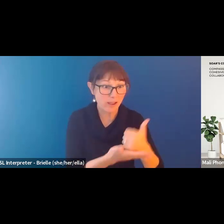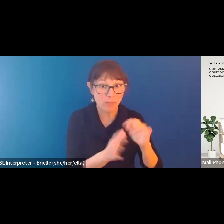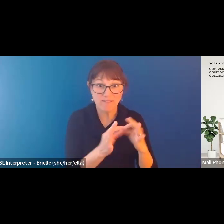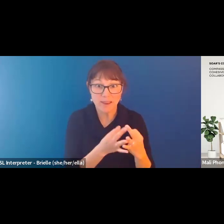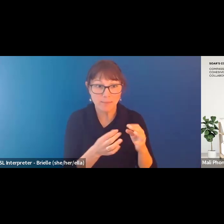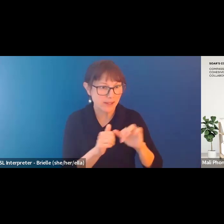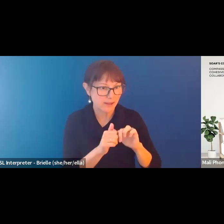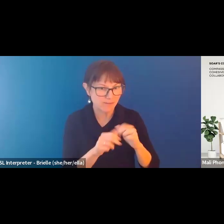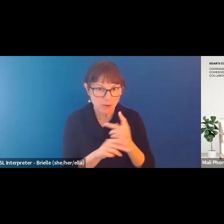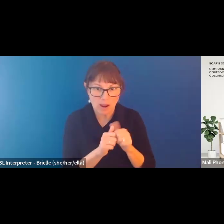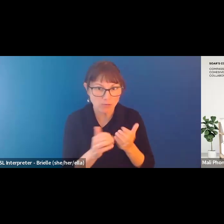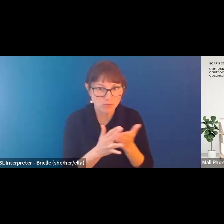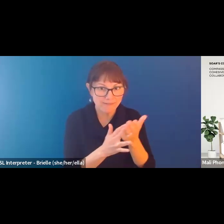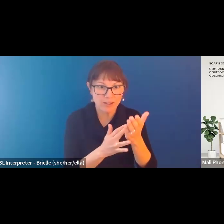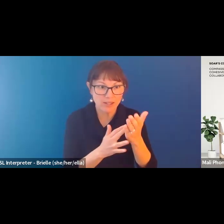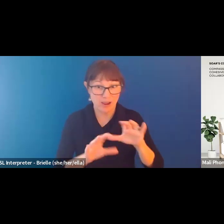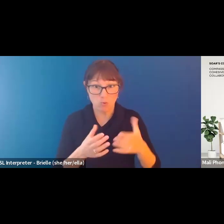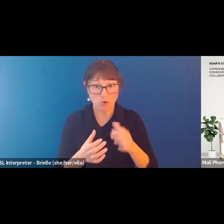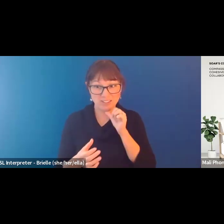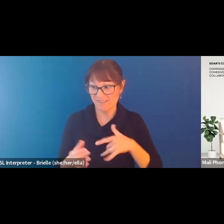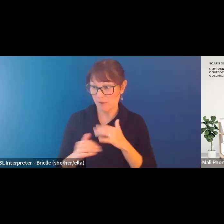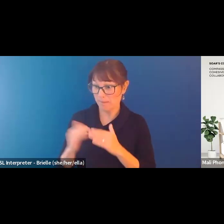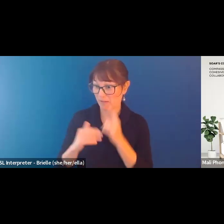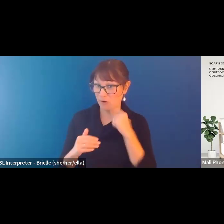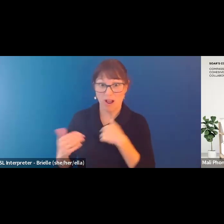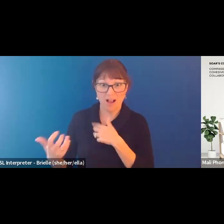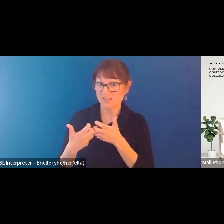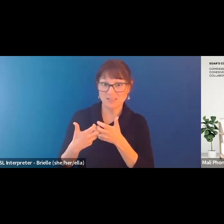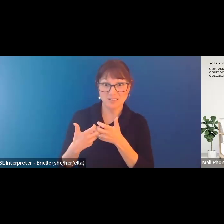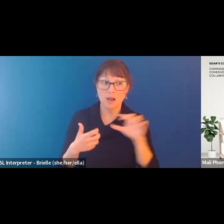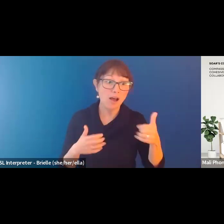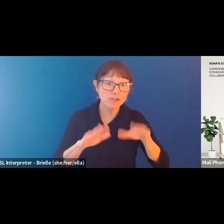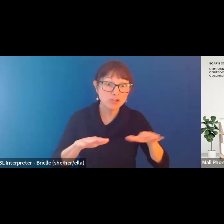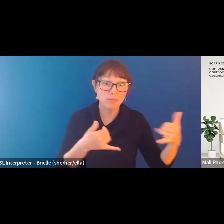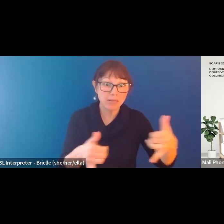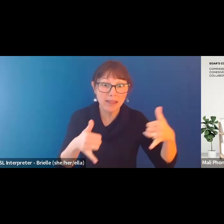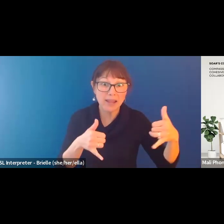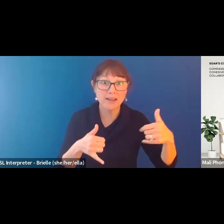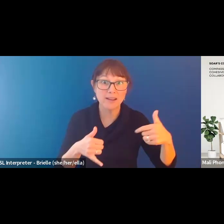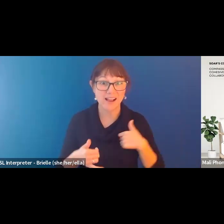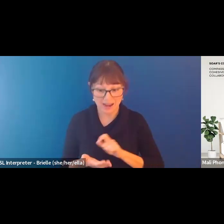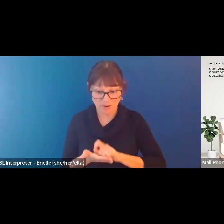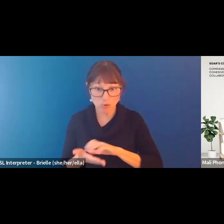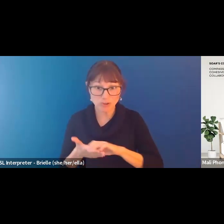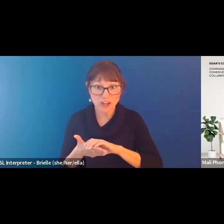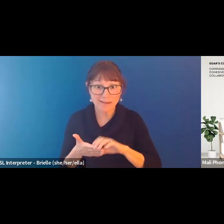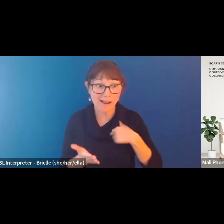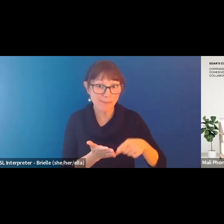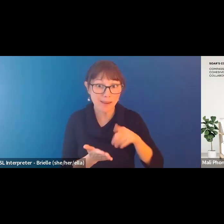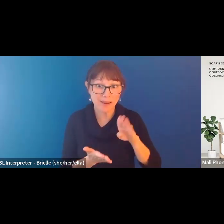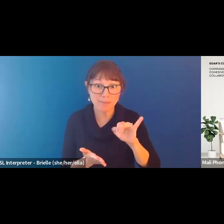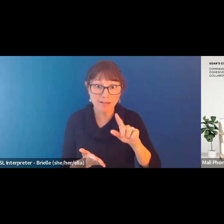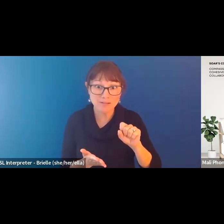didn't feel built for us. While other children played, I wrote checks and paid bills as soon